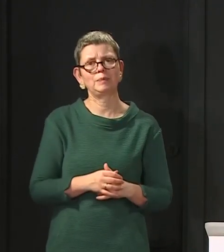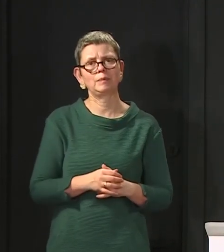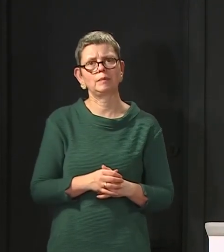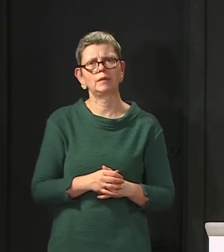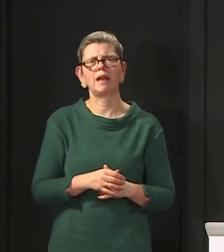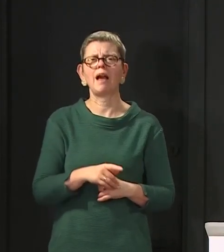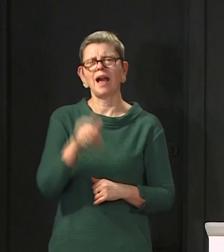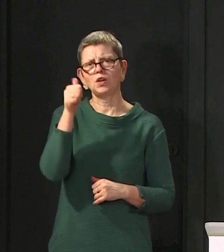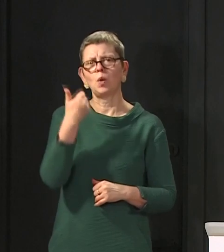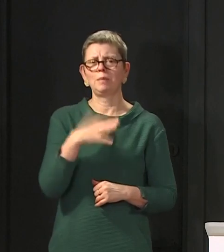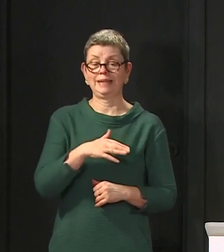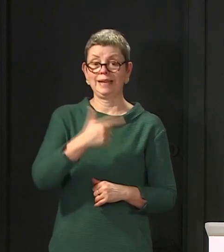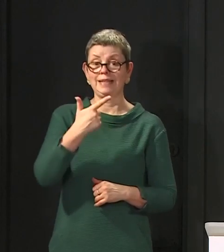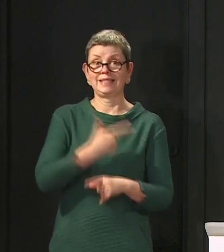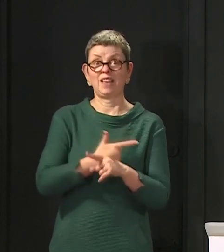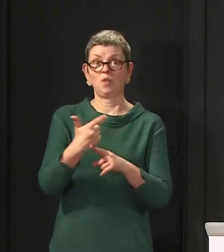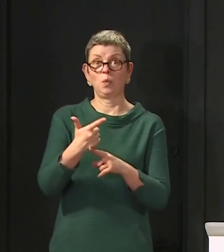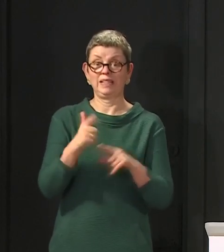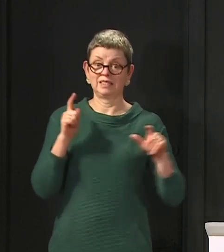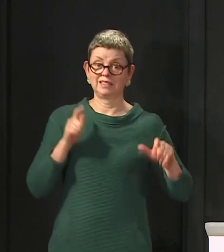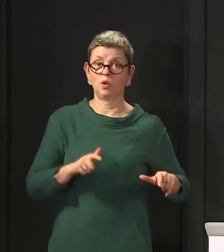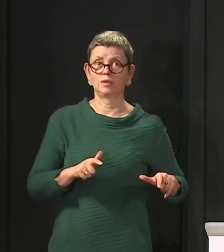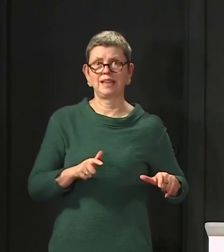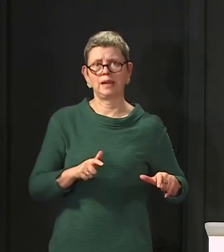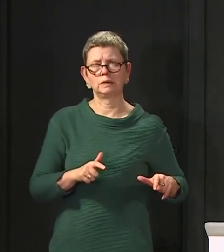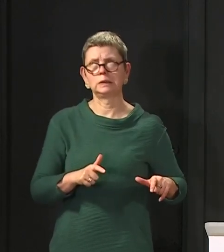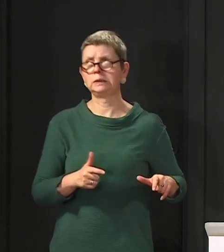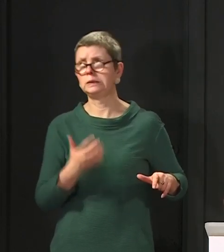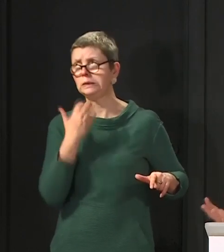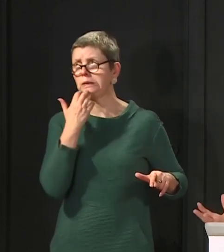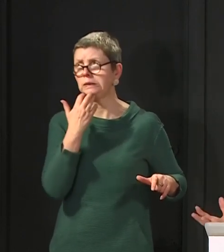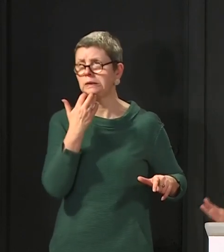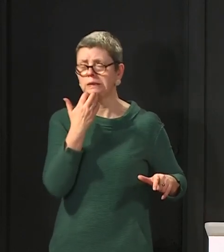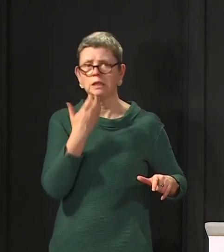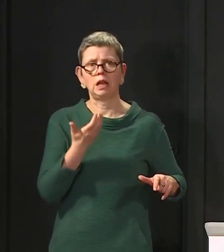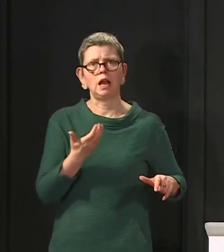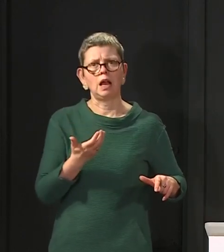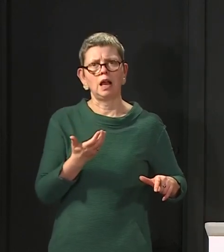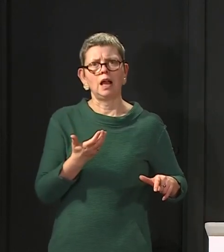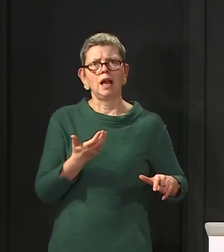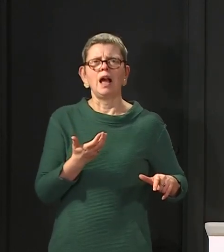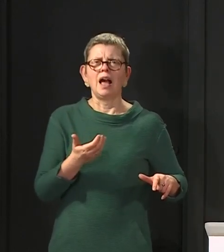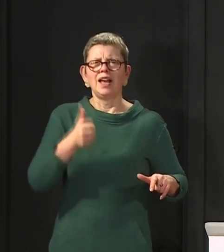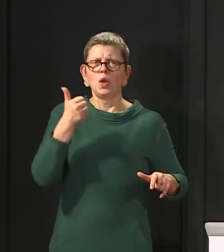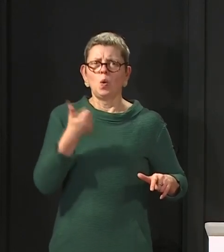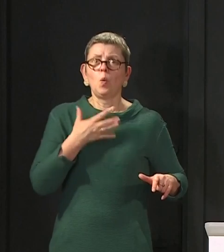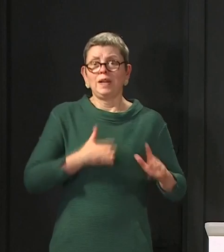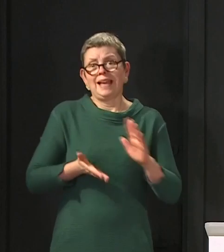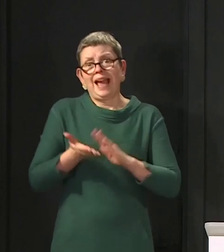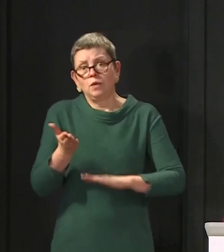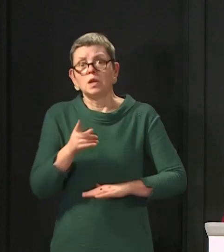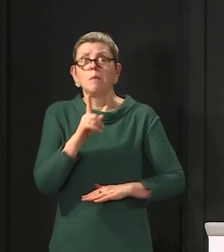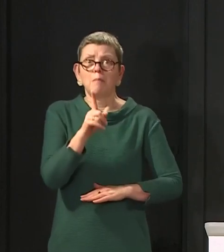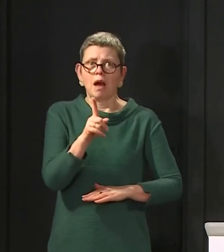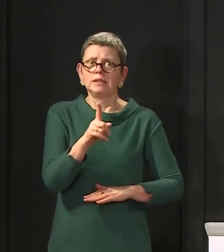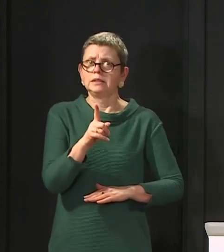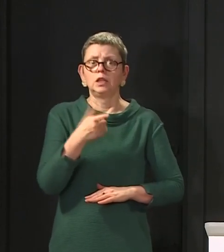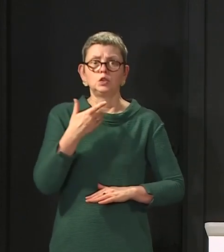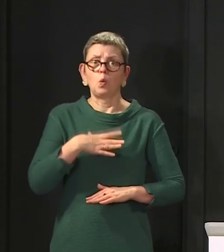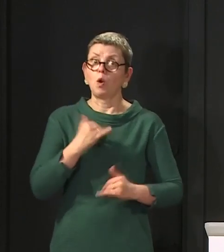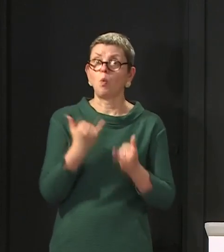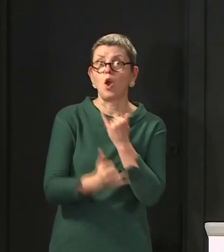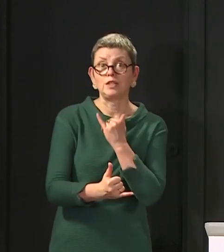so impatient, and I get so impatient to tell you that I want to ease things up, that we squander all that progress and we end up in lockdown for a lot longer